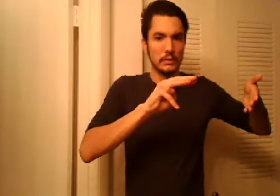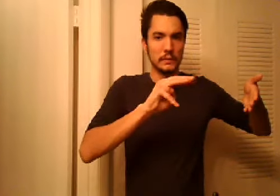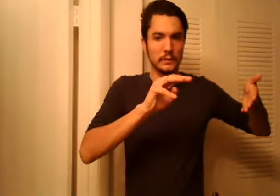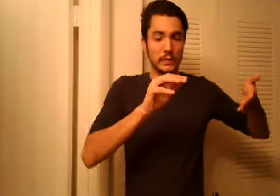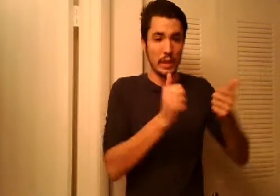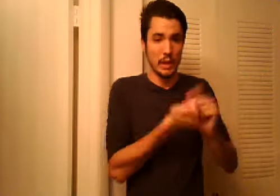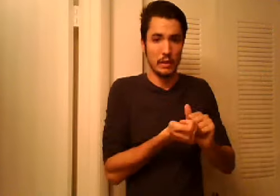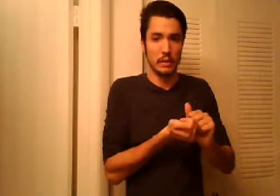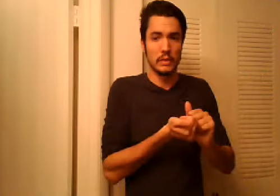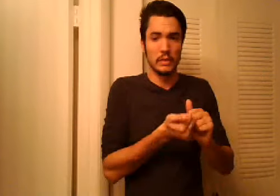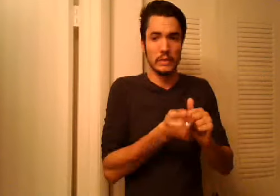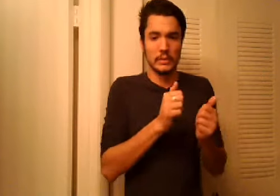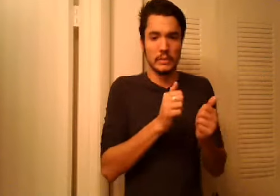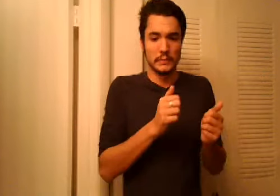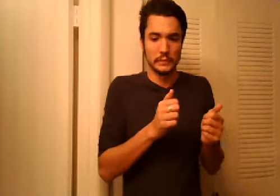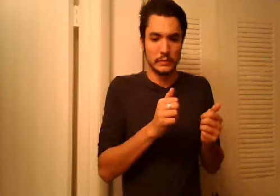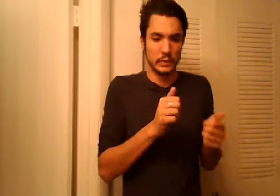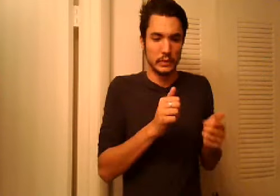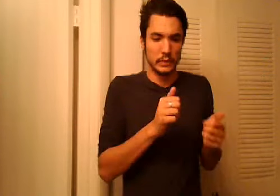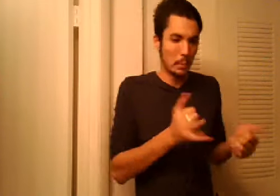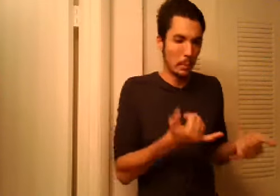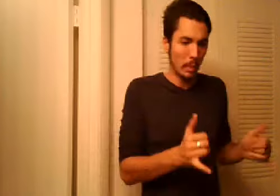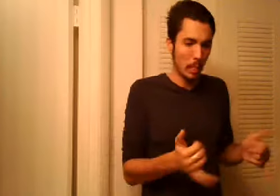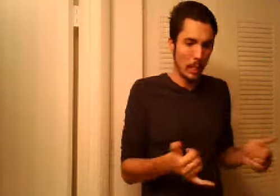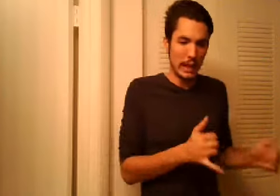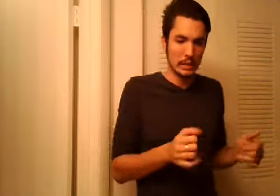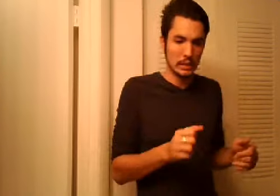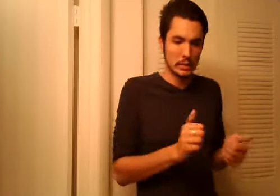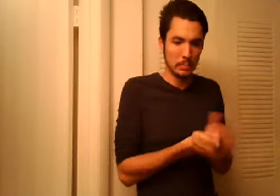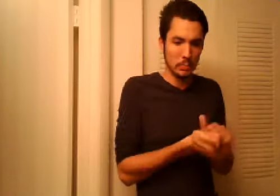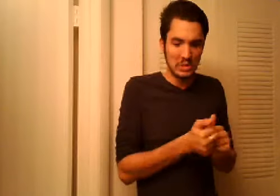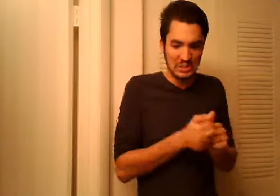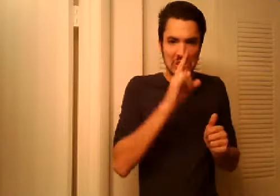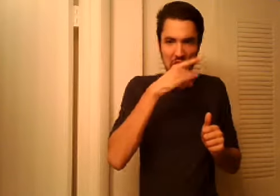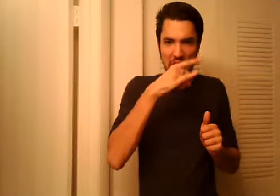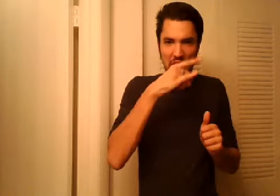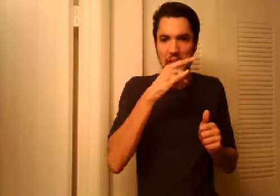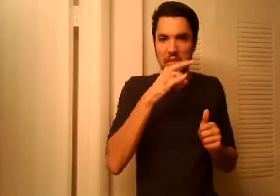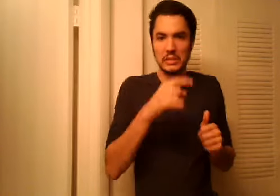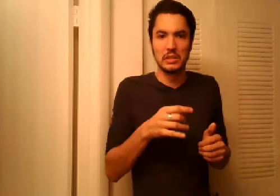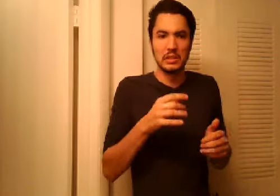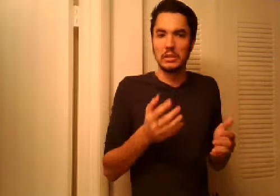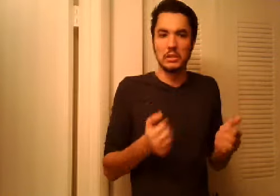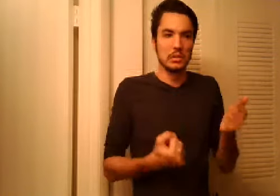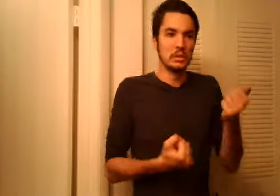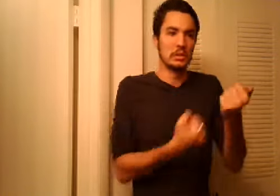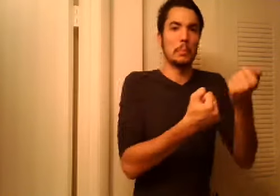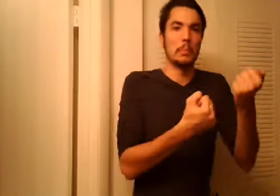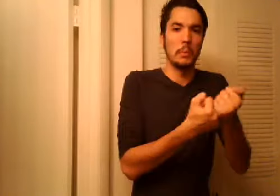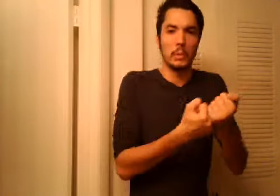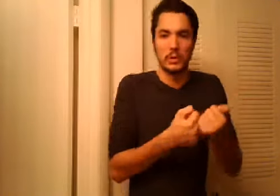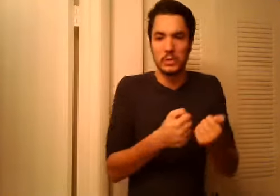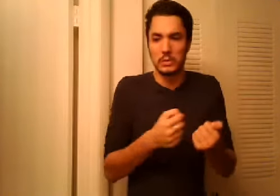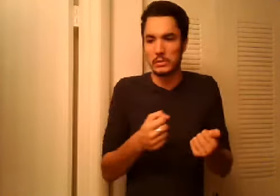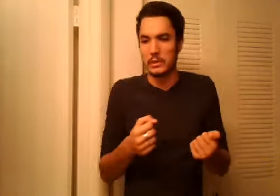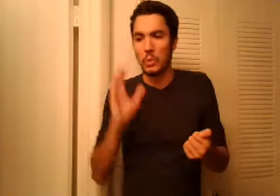when you're playing amateur sports as a kid. It's reinforced in gym class at school. It's reinforced in movies, on television, on the radio, right? This whole